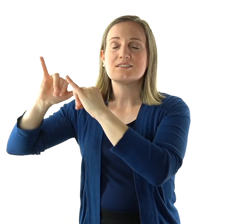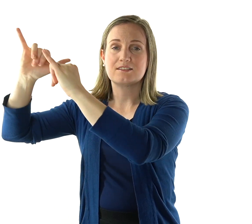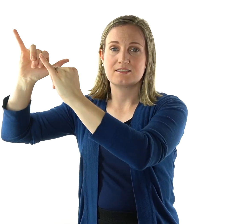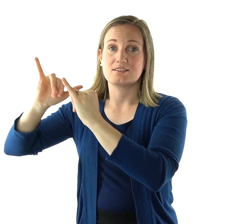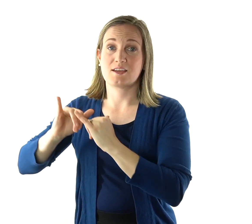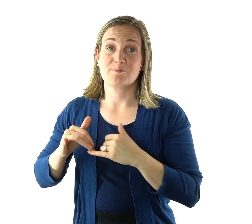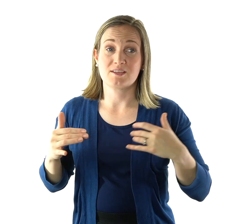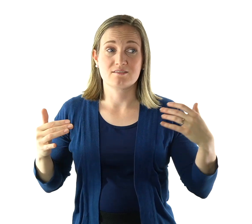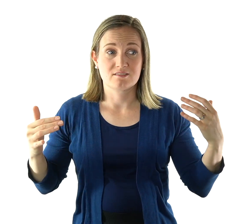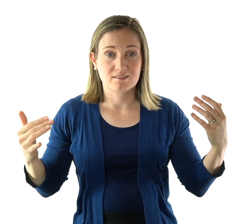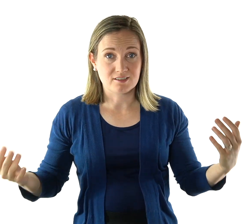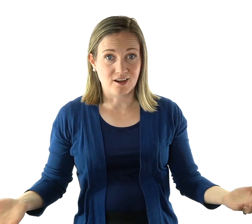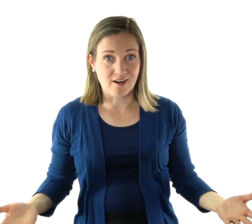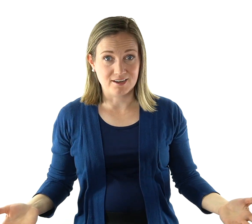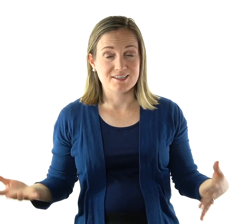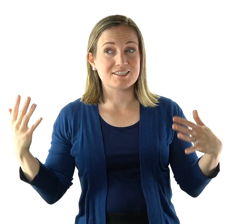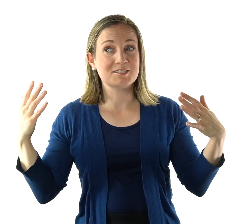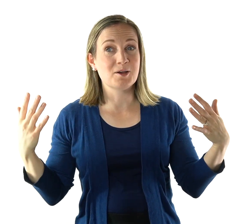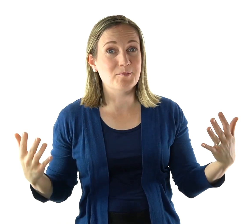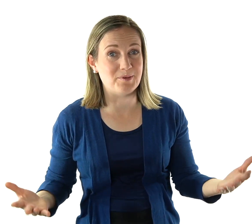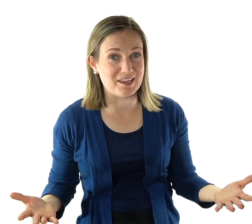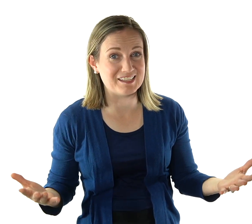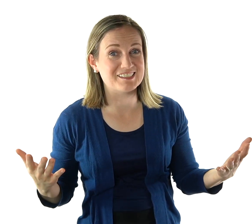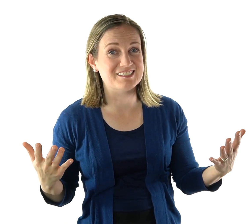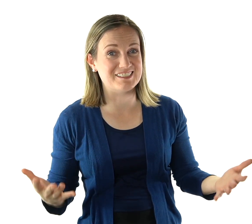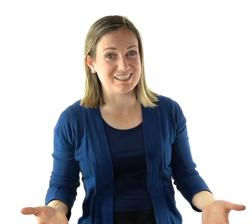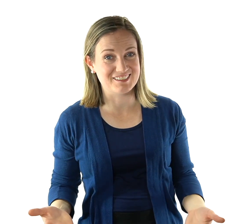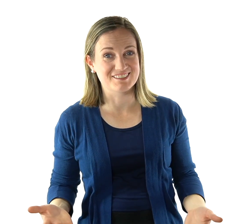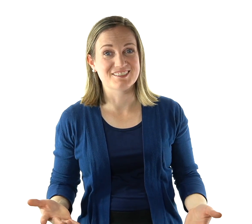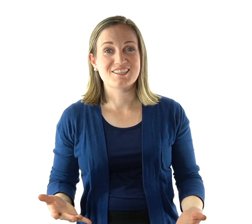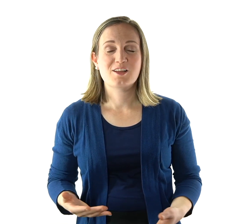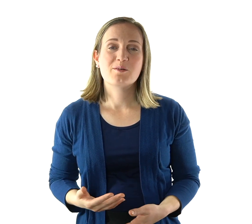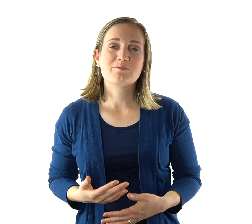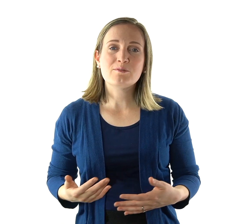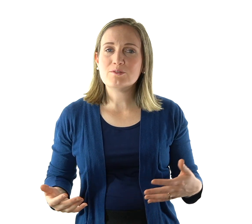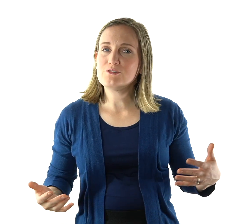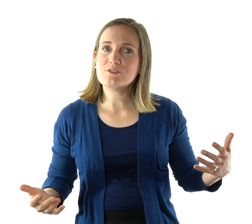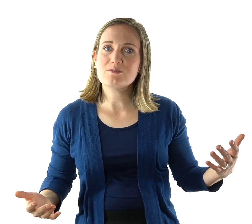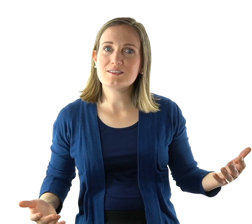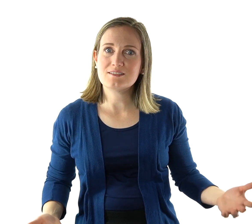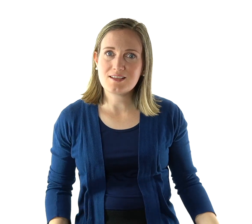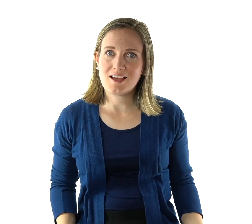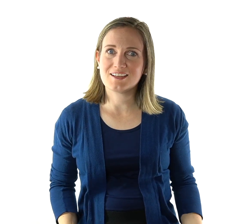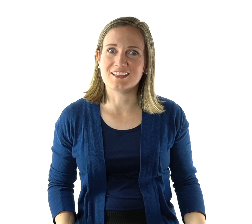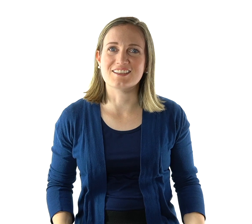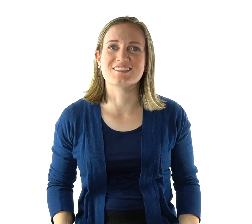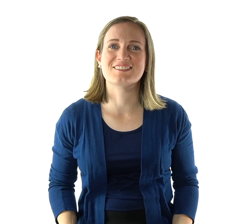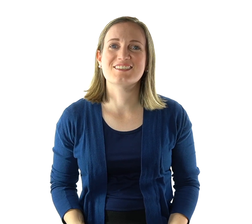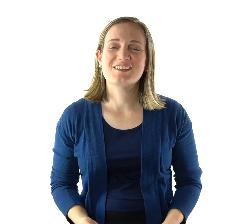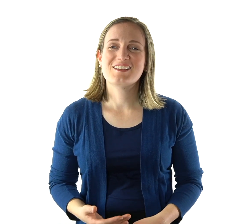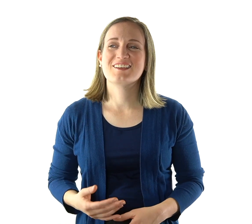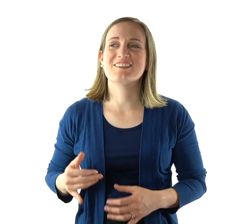the same as God. This is a big deal. People usually don't sign this. They